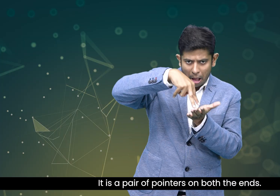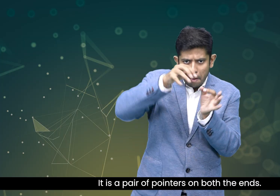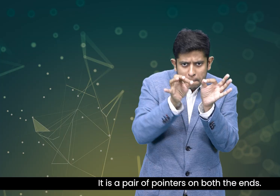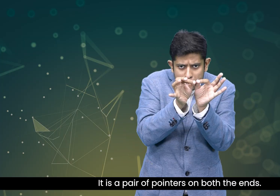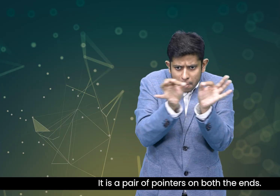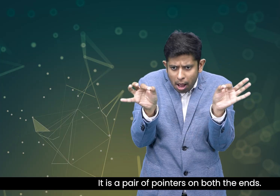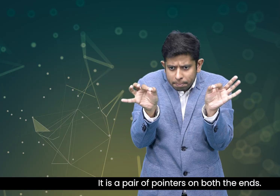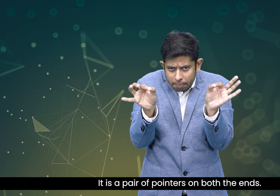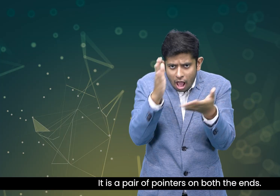ends.